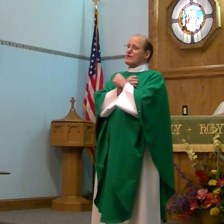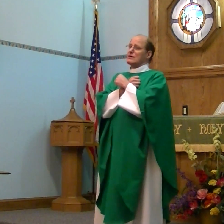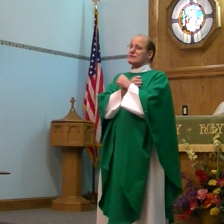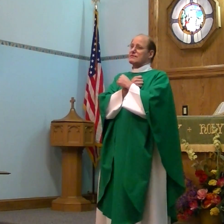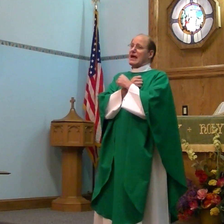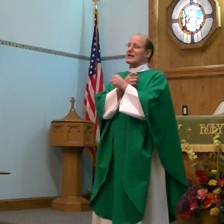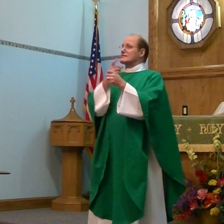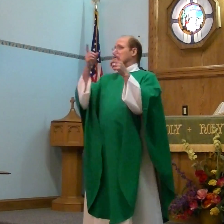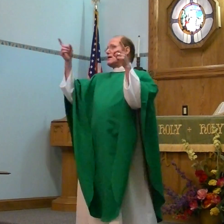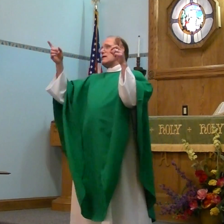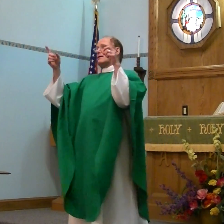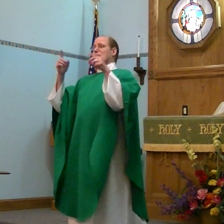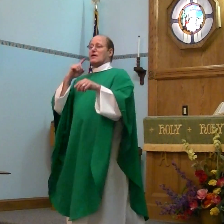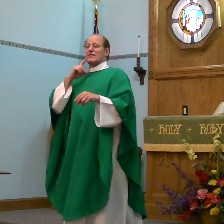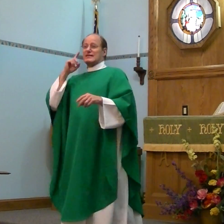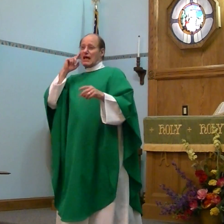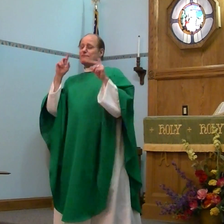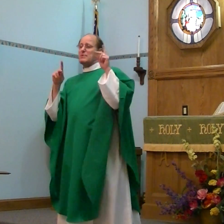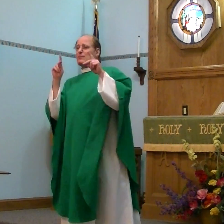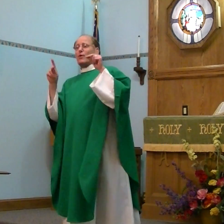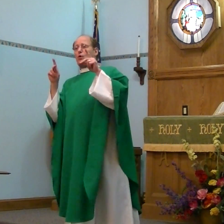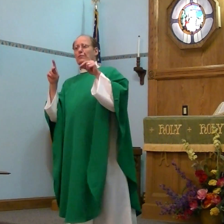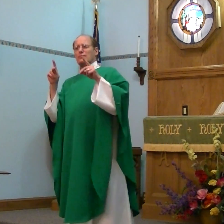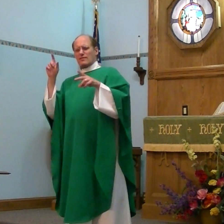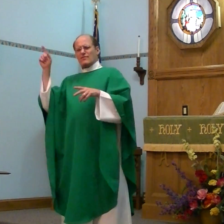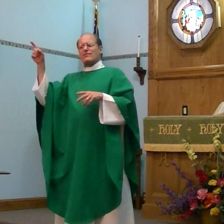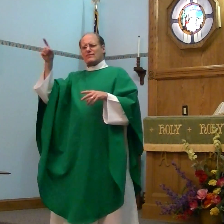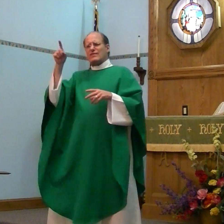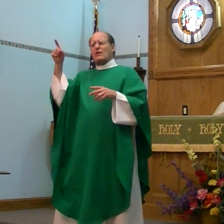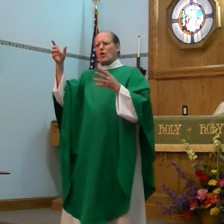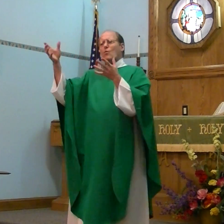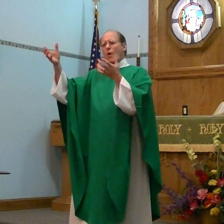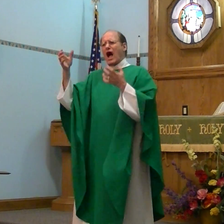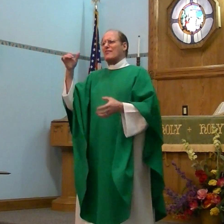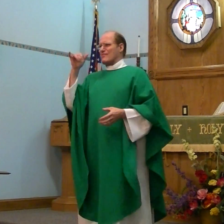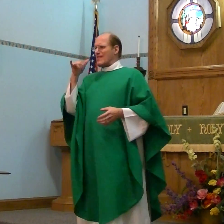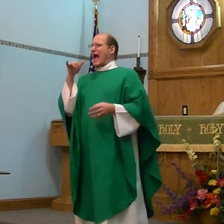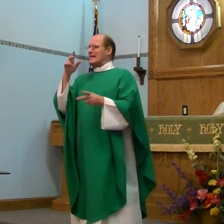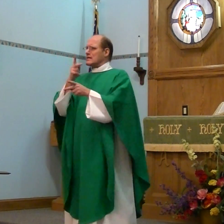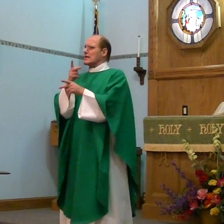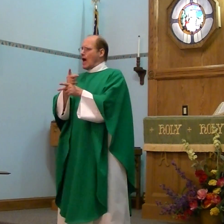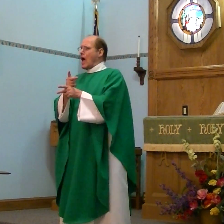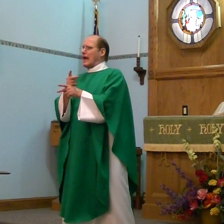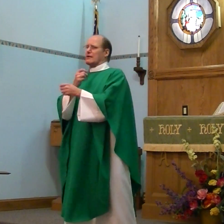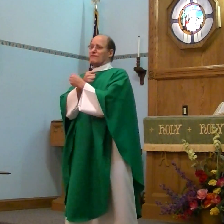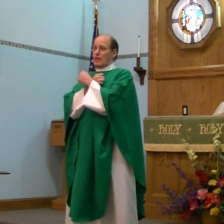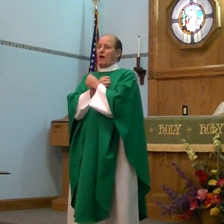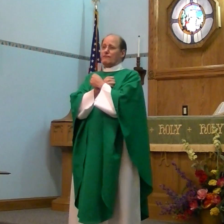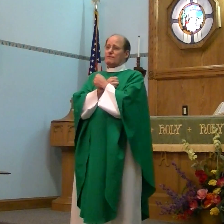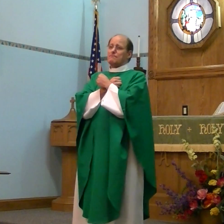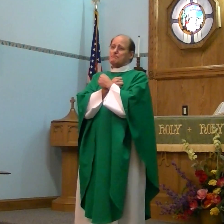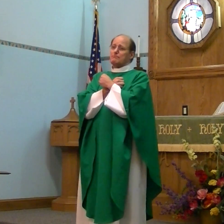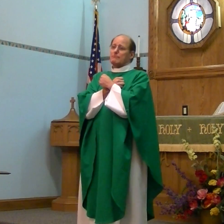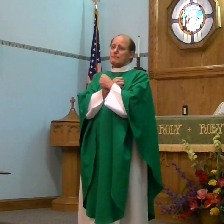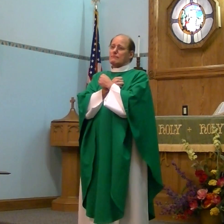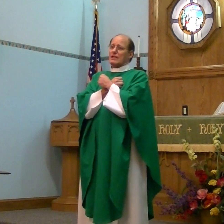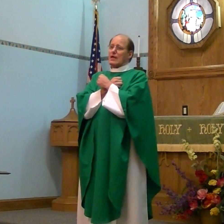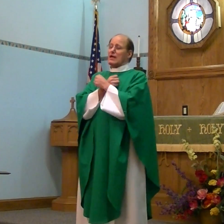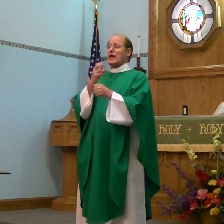that the deaf people, they will want that kind of love. And I